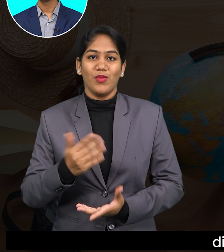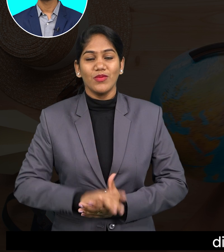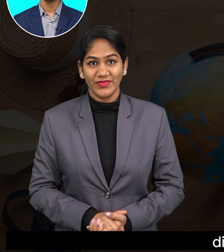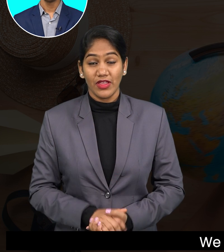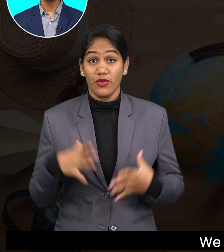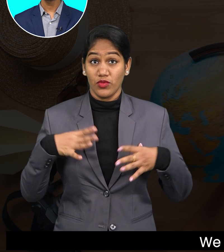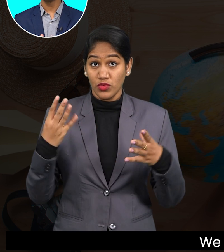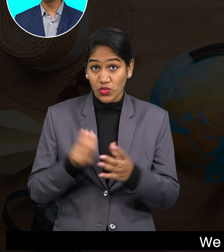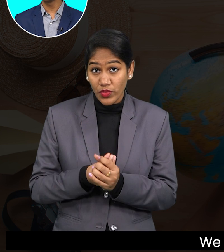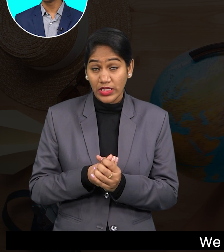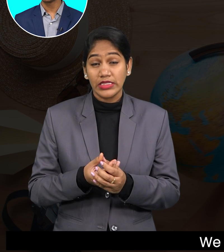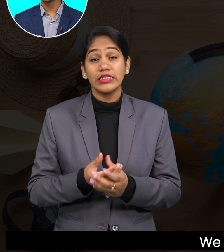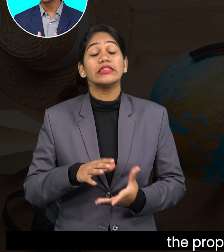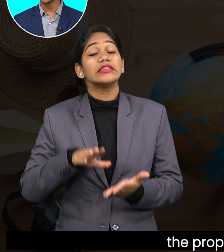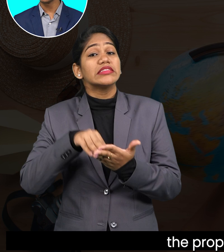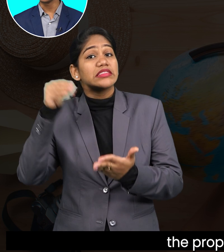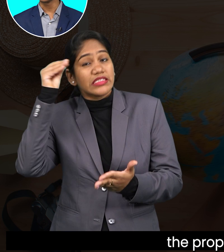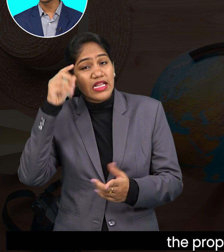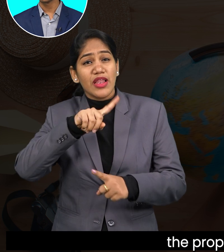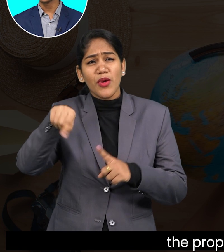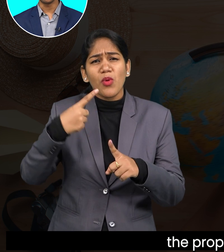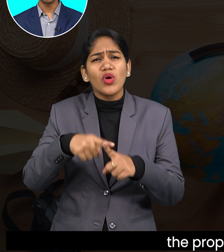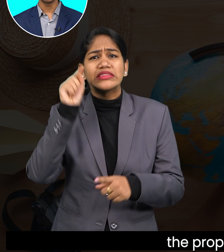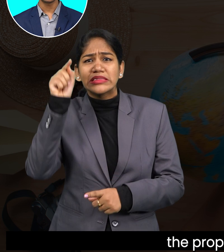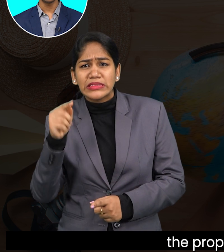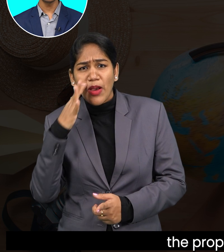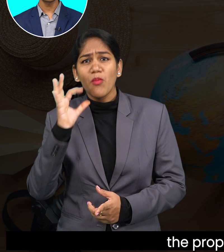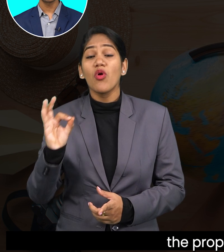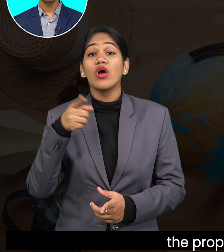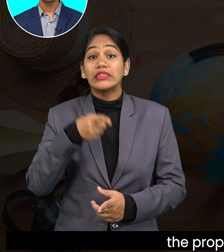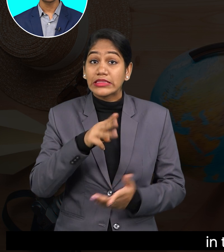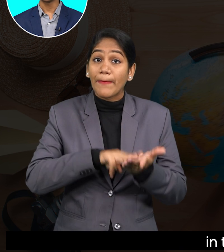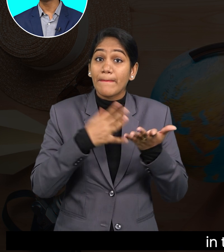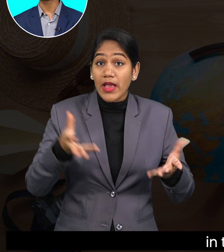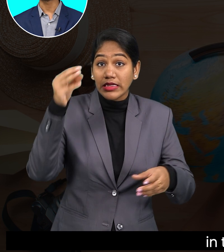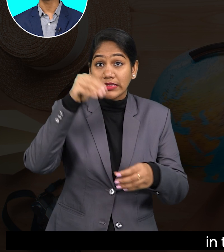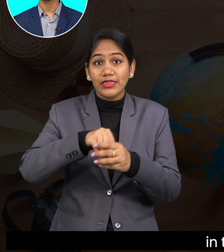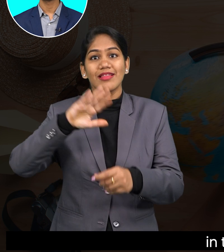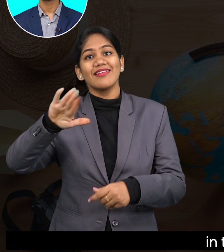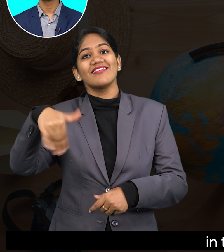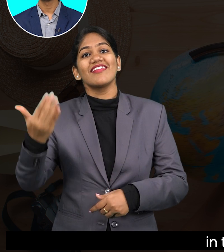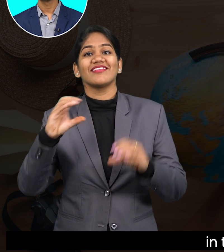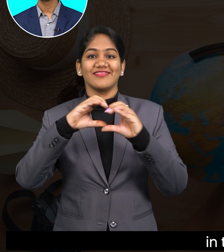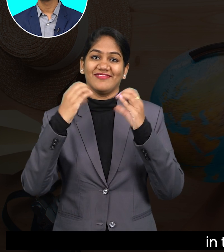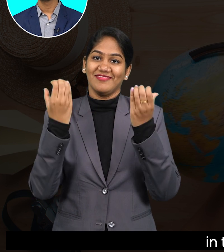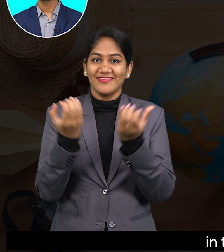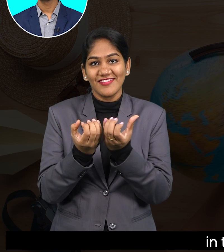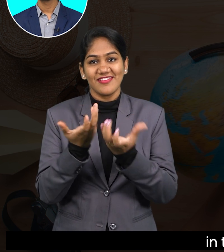We shall learn about the properties of the materials in the next session.